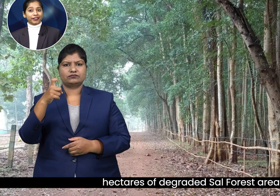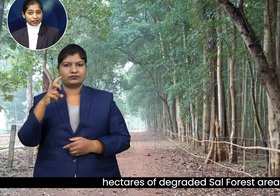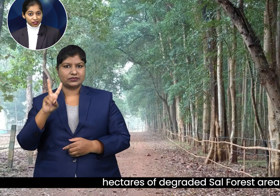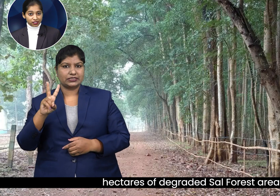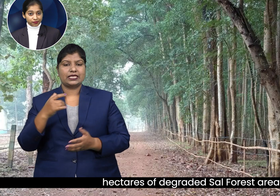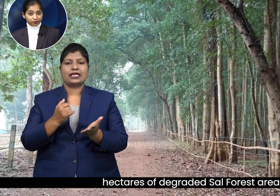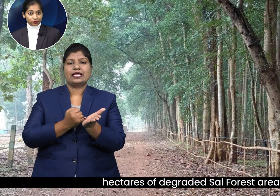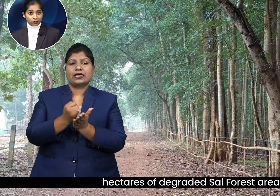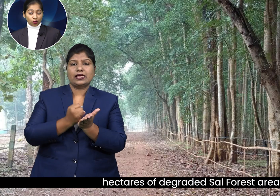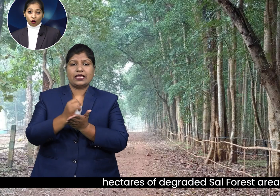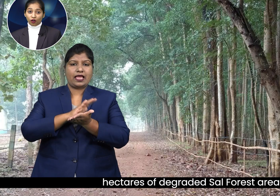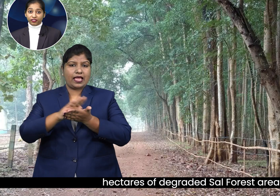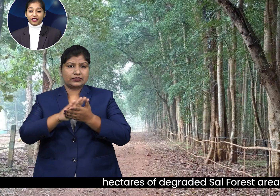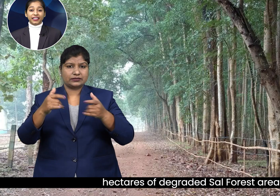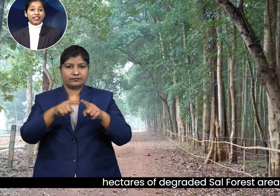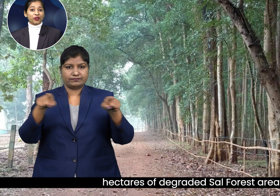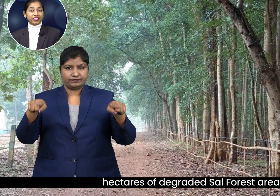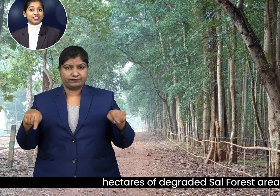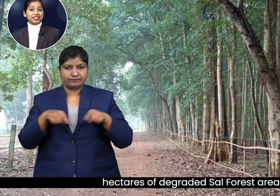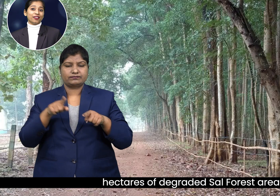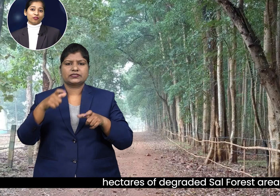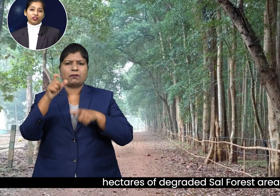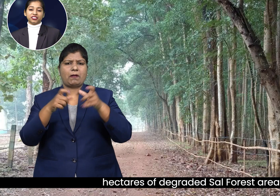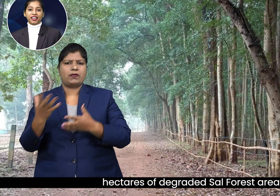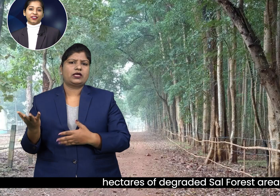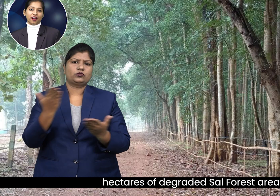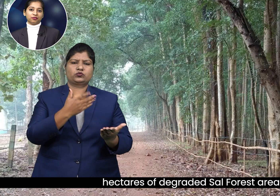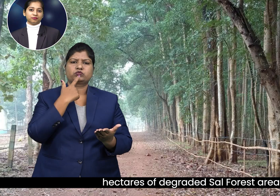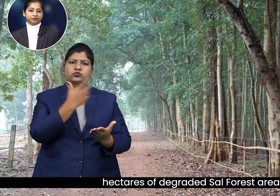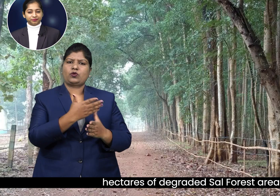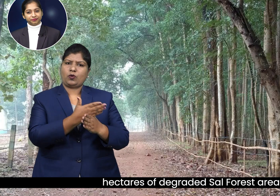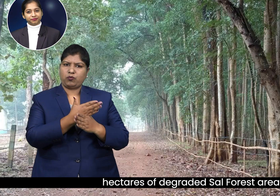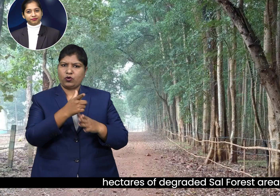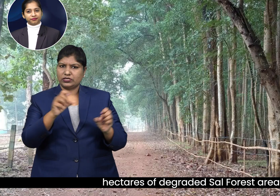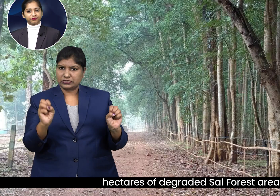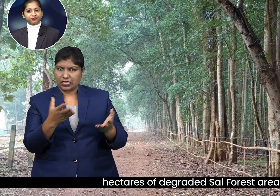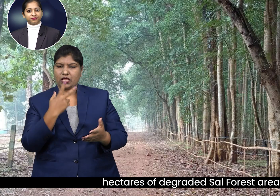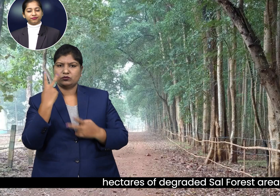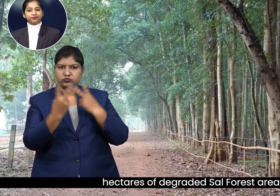1272 hectares of degraded sal forest area.